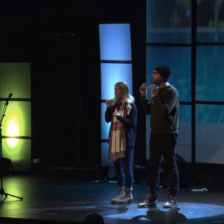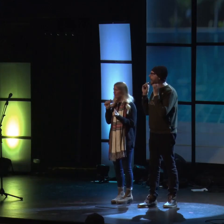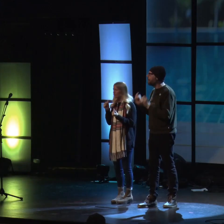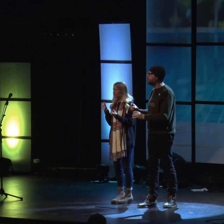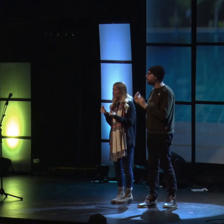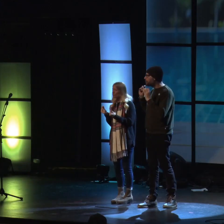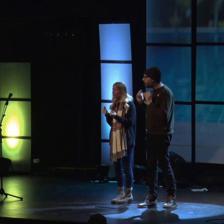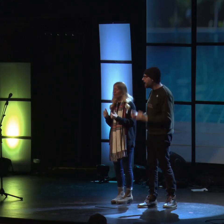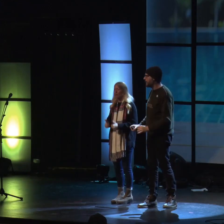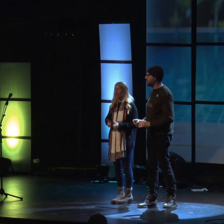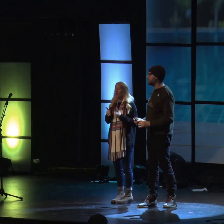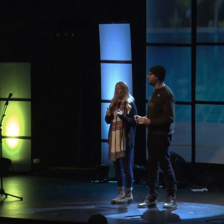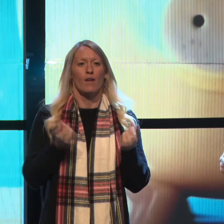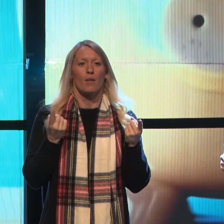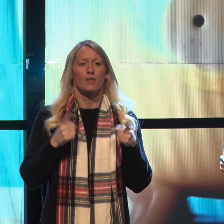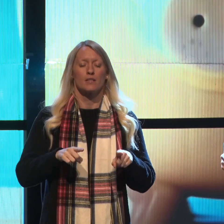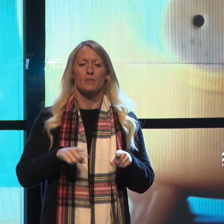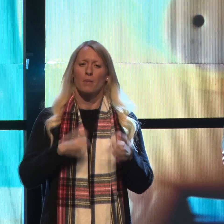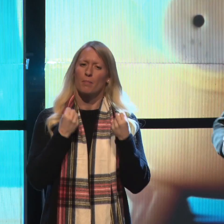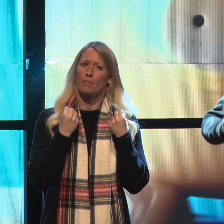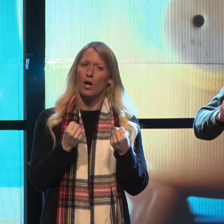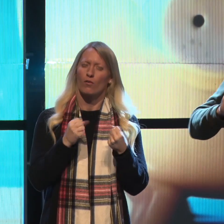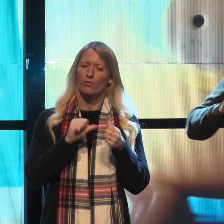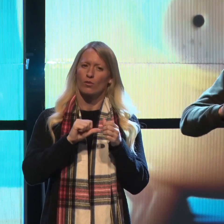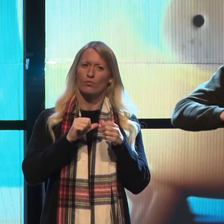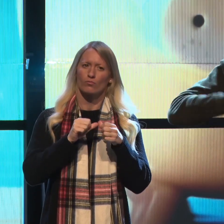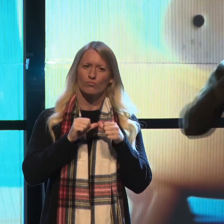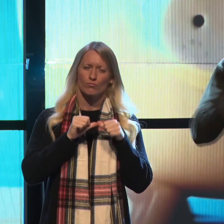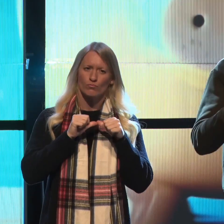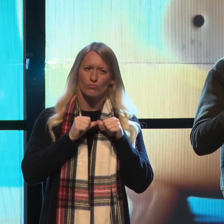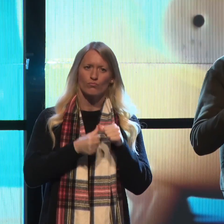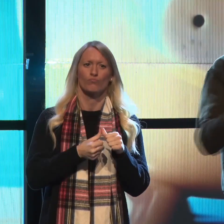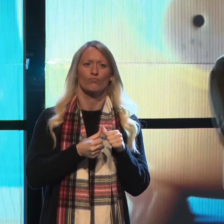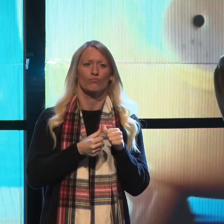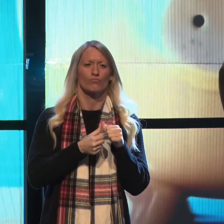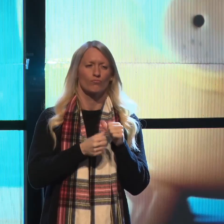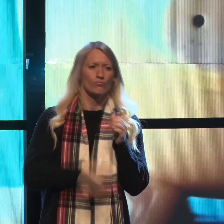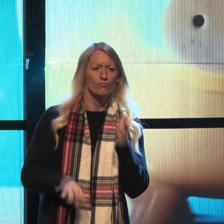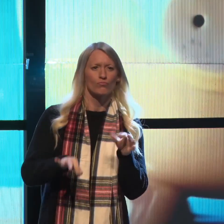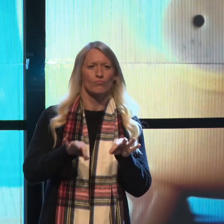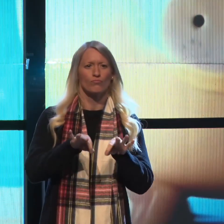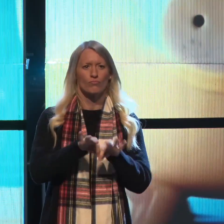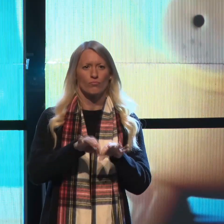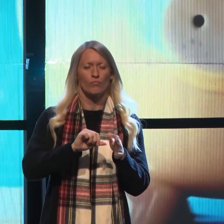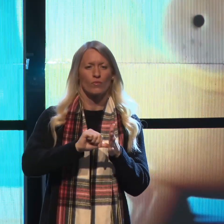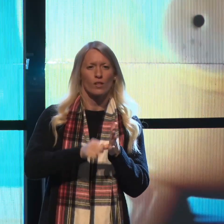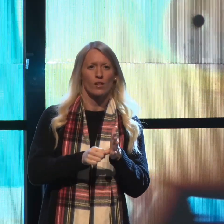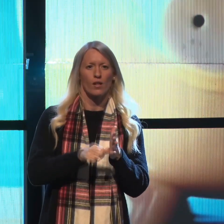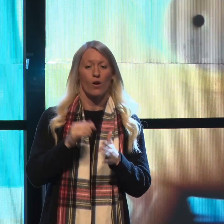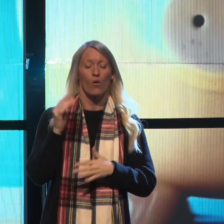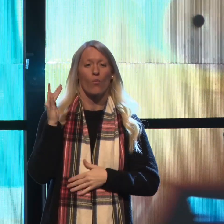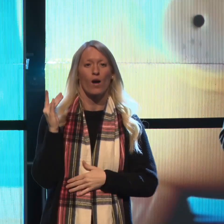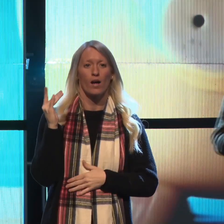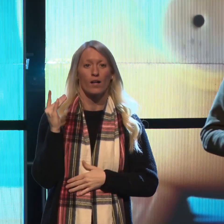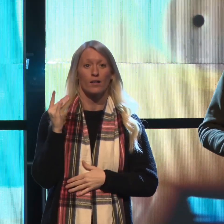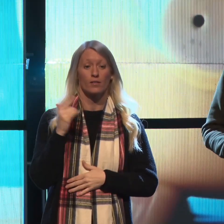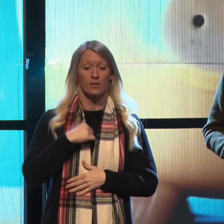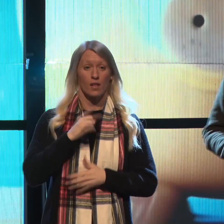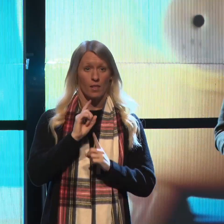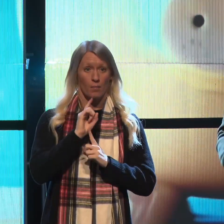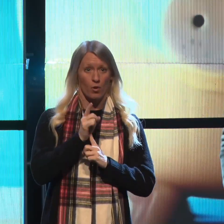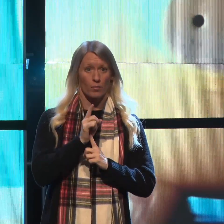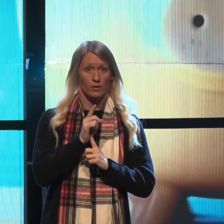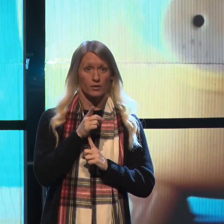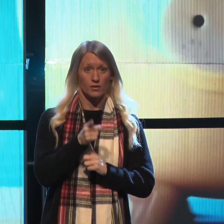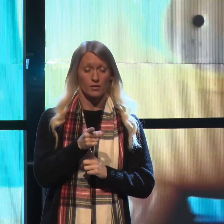a really powerful why can help empower us in the moments where we feel deeply tempted to make an